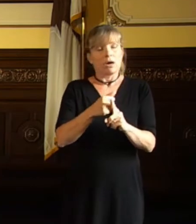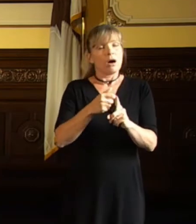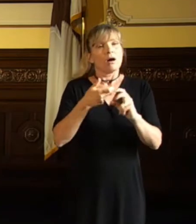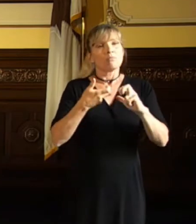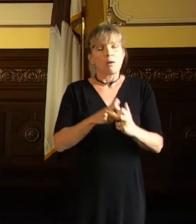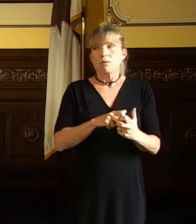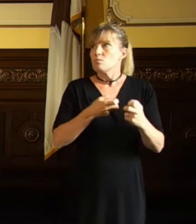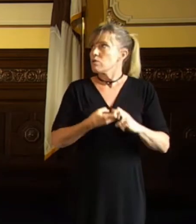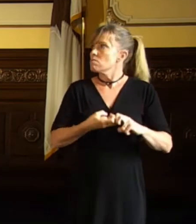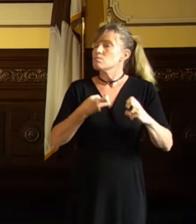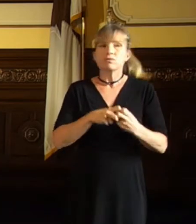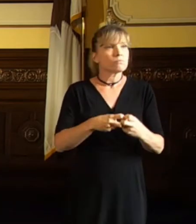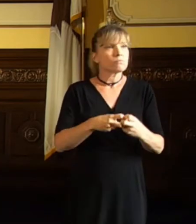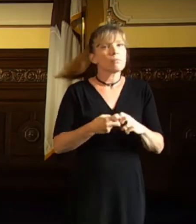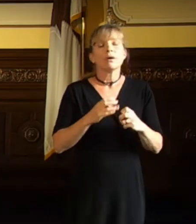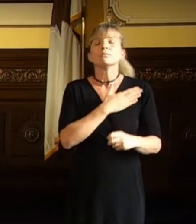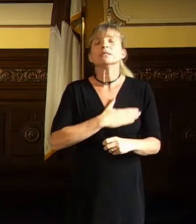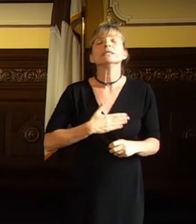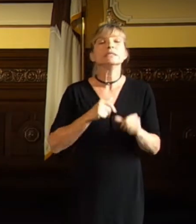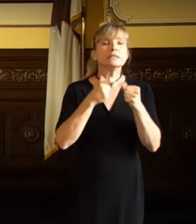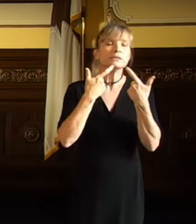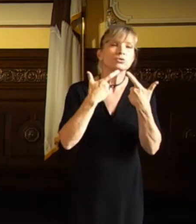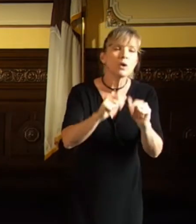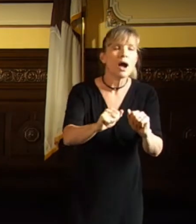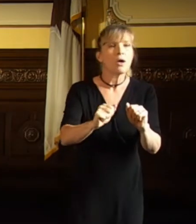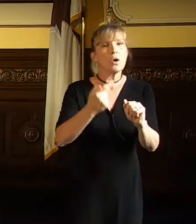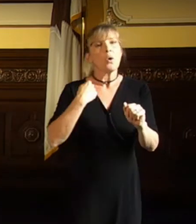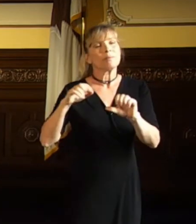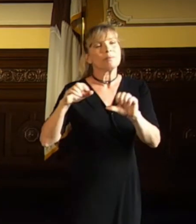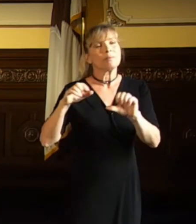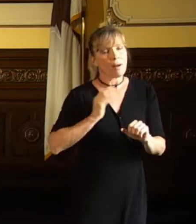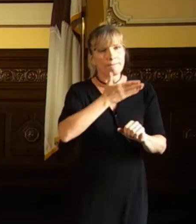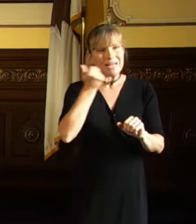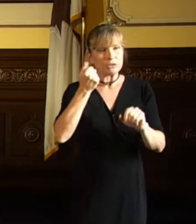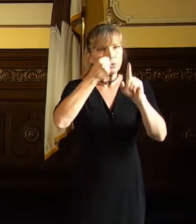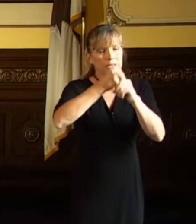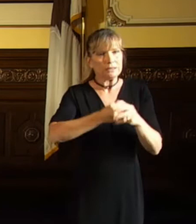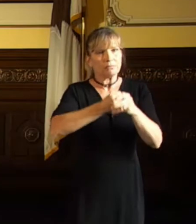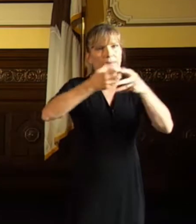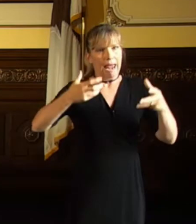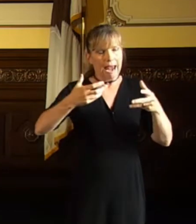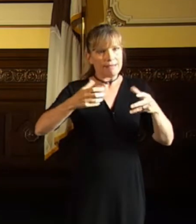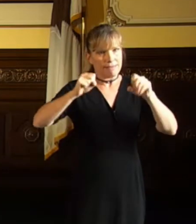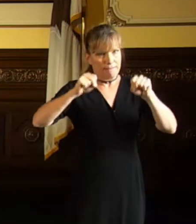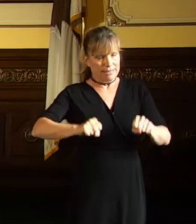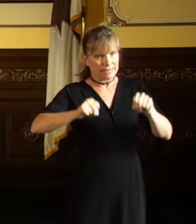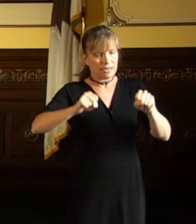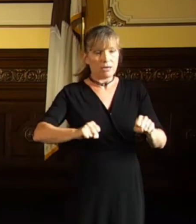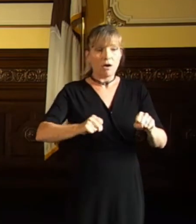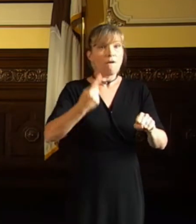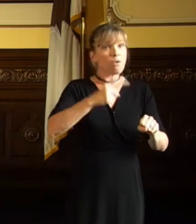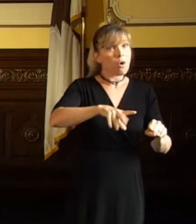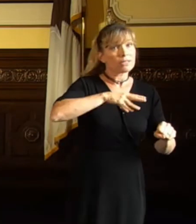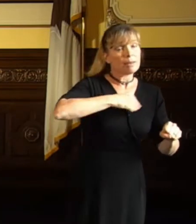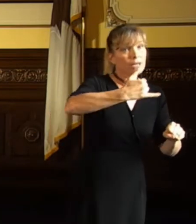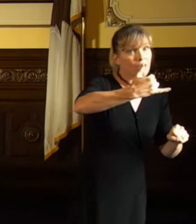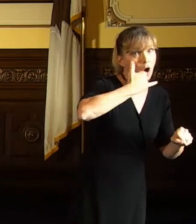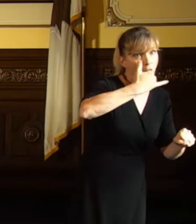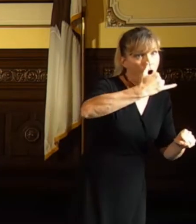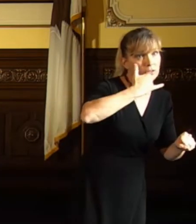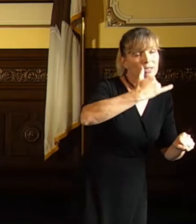have difficulties, please keep trying. We've been doing our best to expand the ability both to take phone